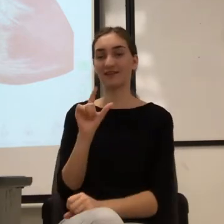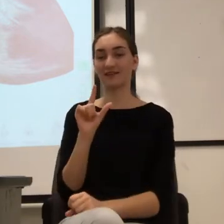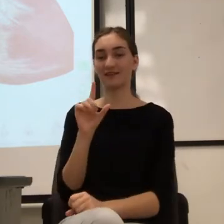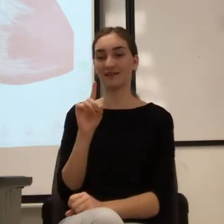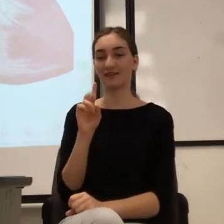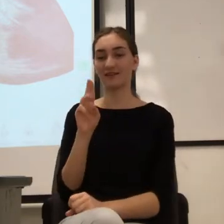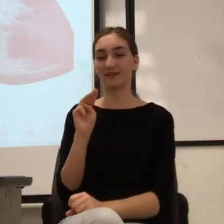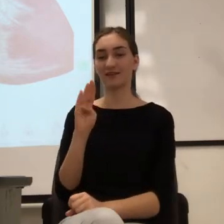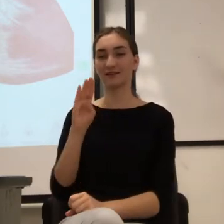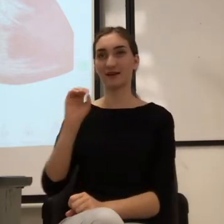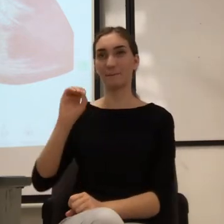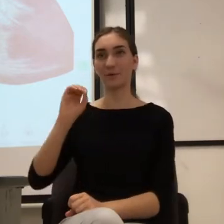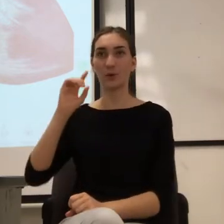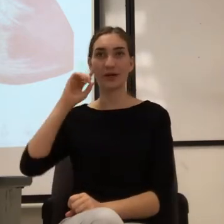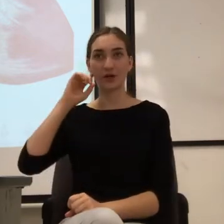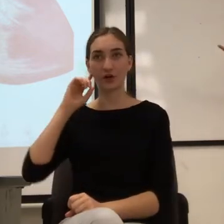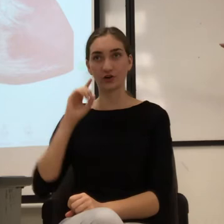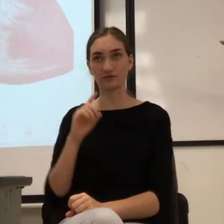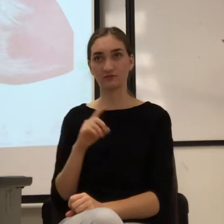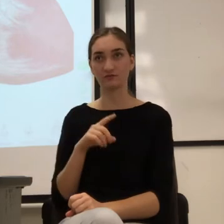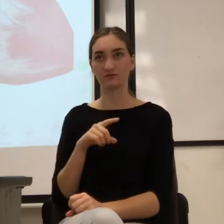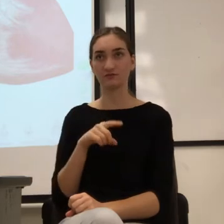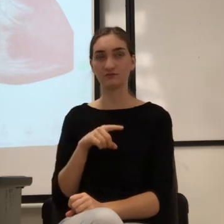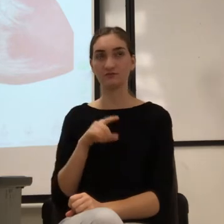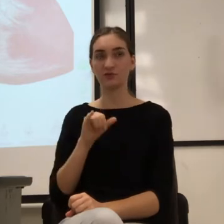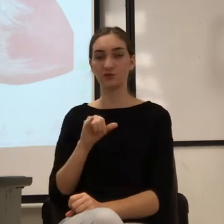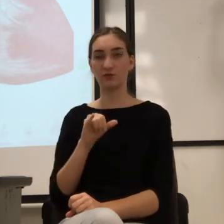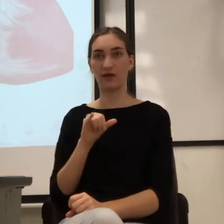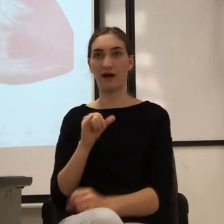these basically just expand during filling.